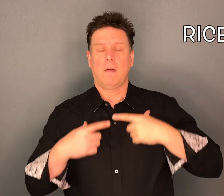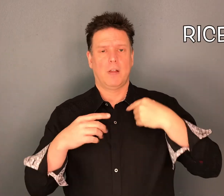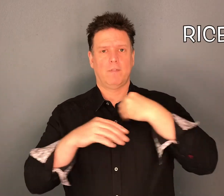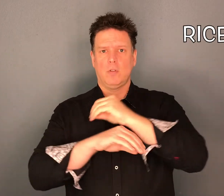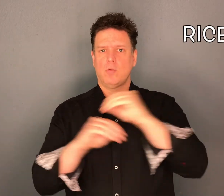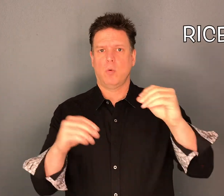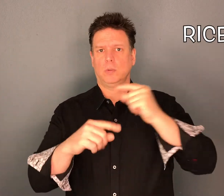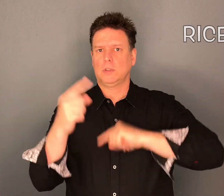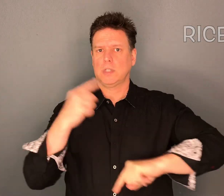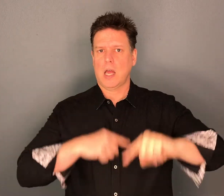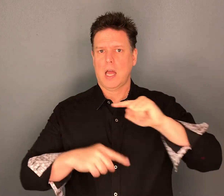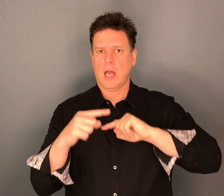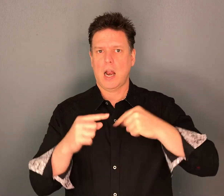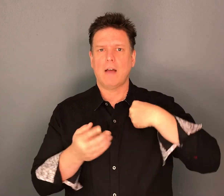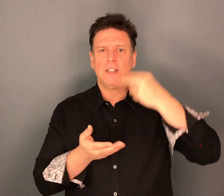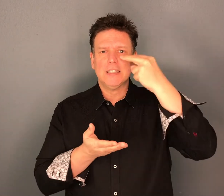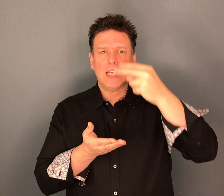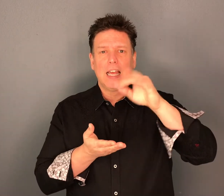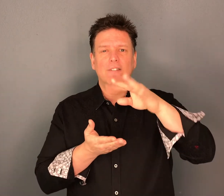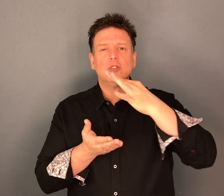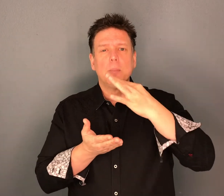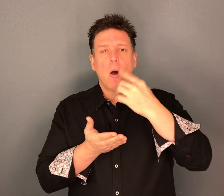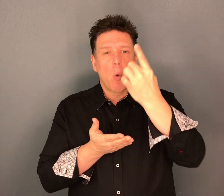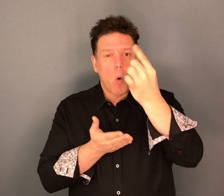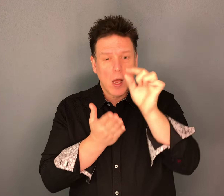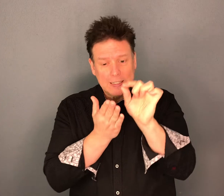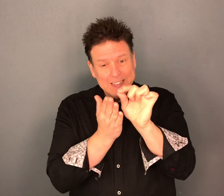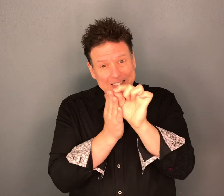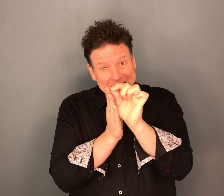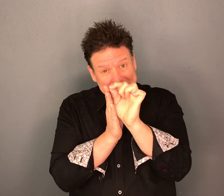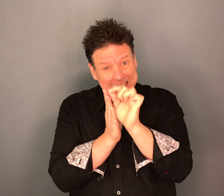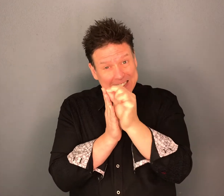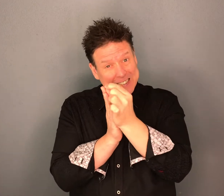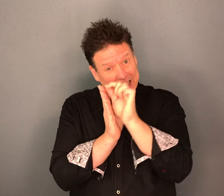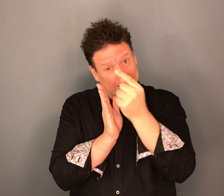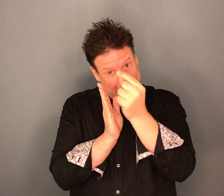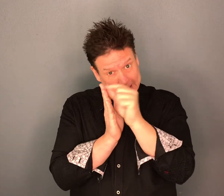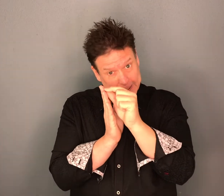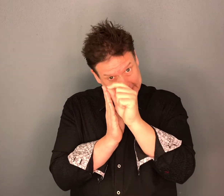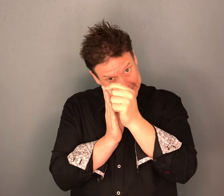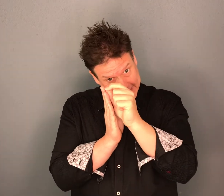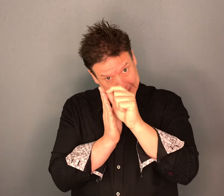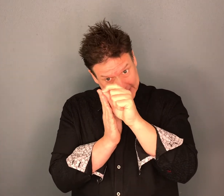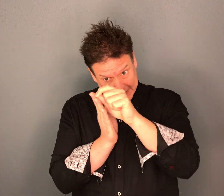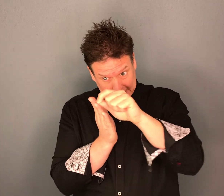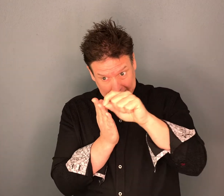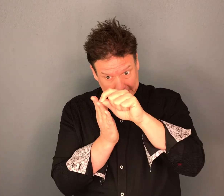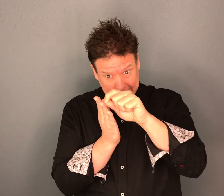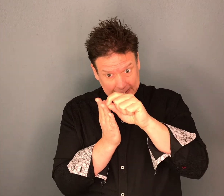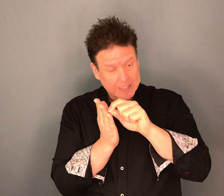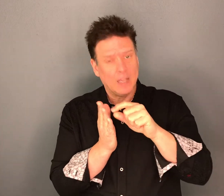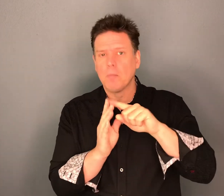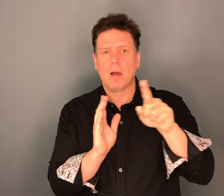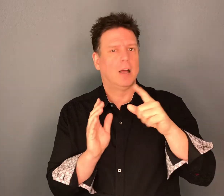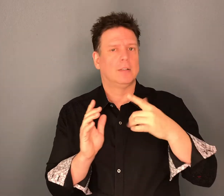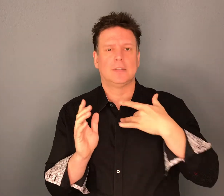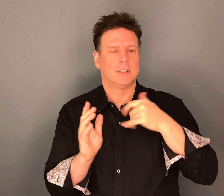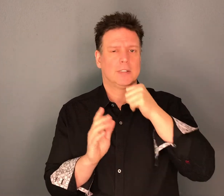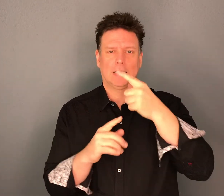It's interesting, the sign for rice, in my life, we really didn't have a sign for it. If you're talking about the little kernels of rice, we might